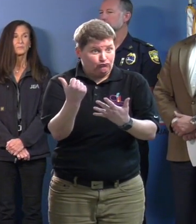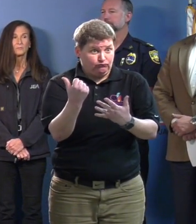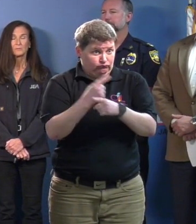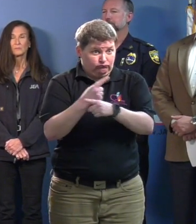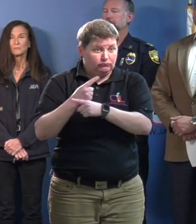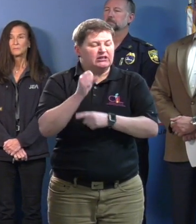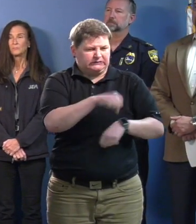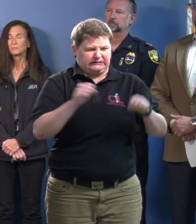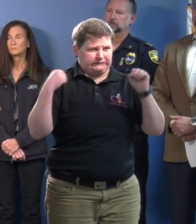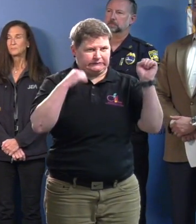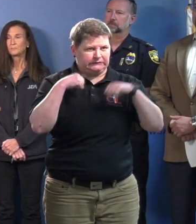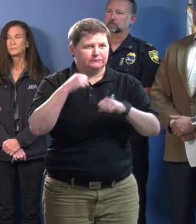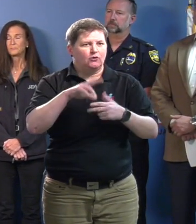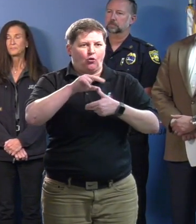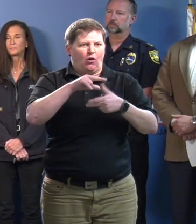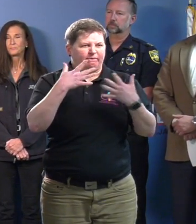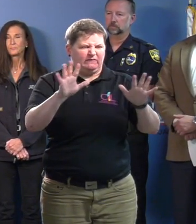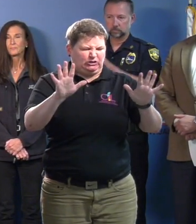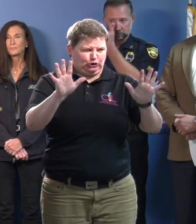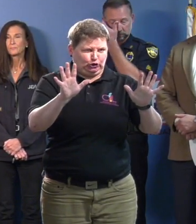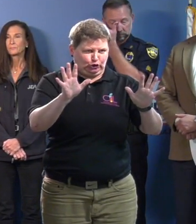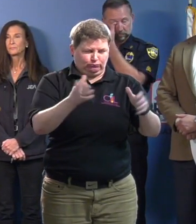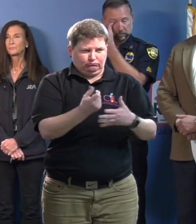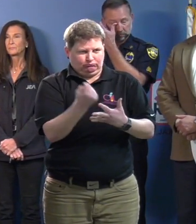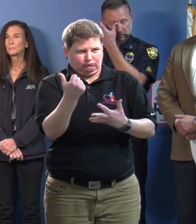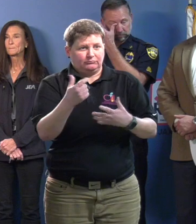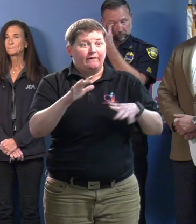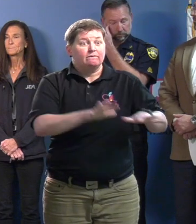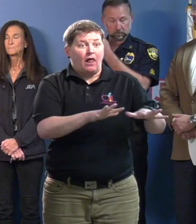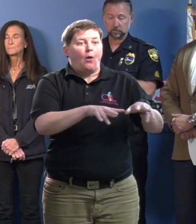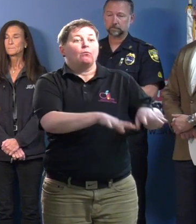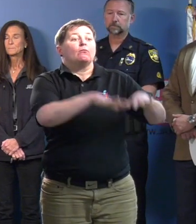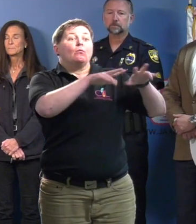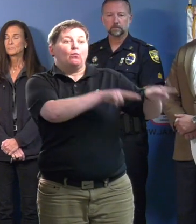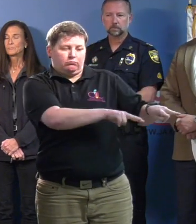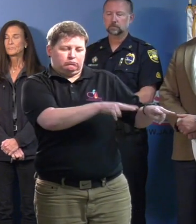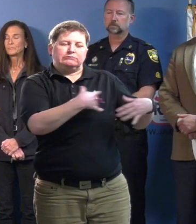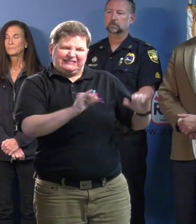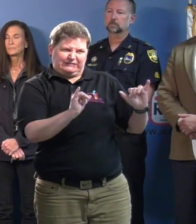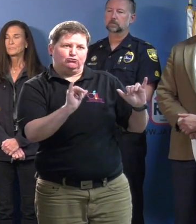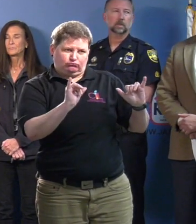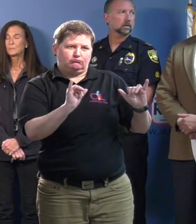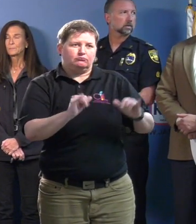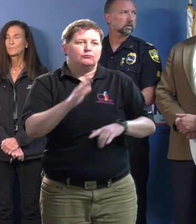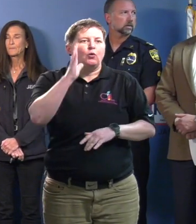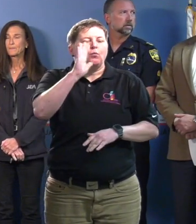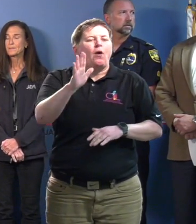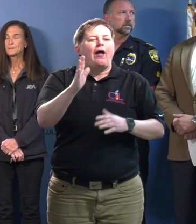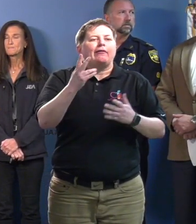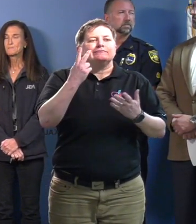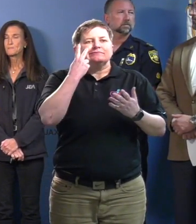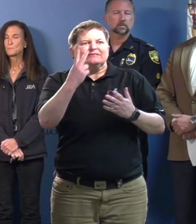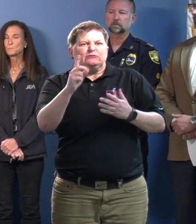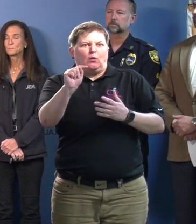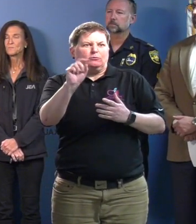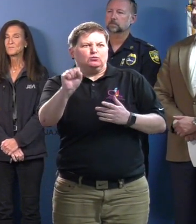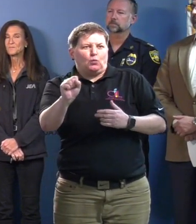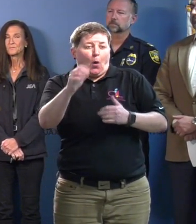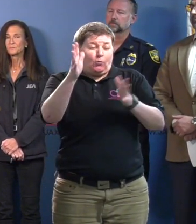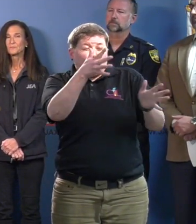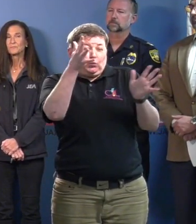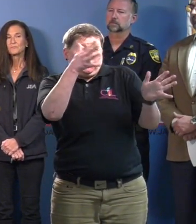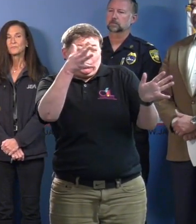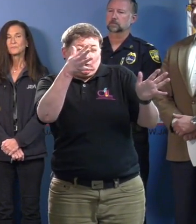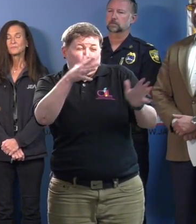dropped. Flood watch does remain in effect. We'll start to see tropical storm force winds late this evening, as I said, through Thursday